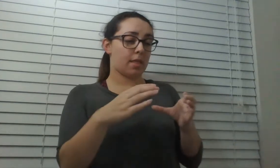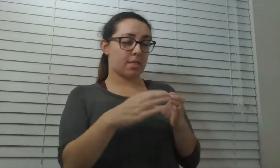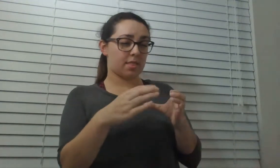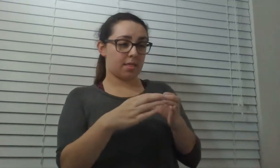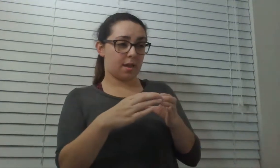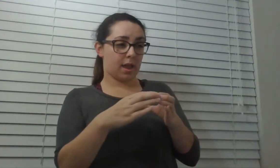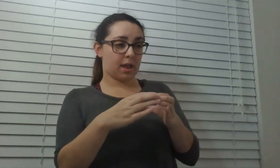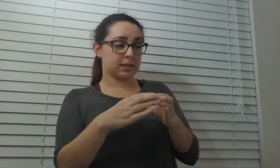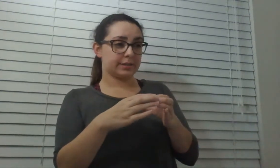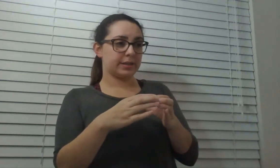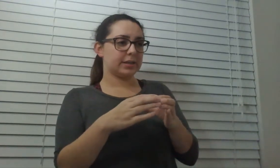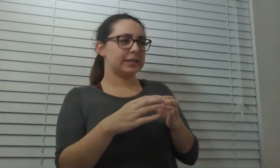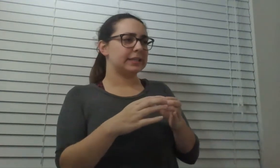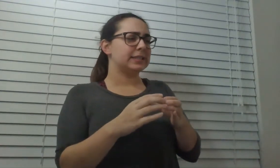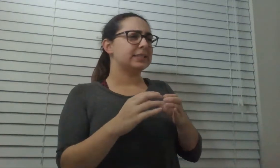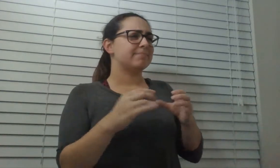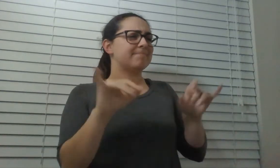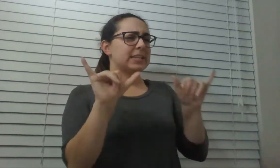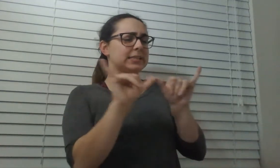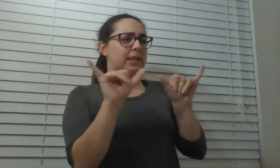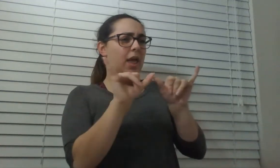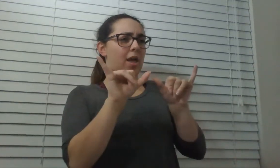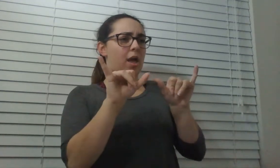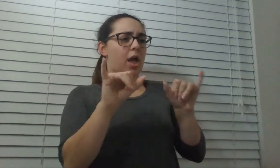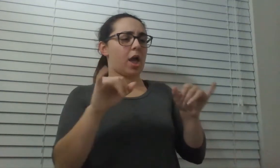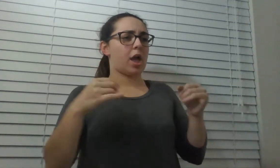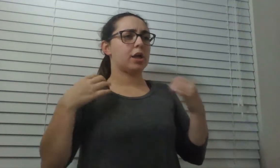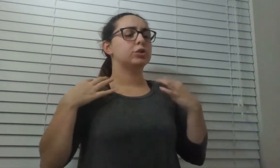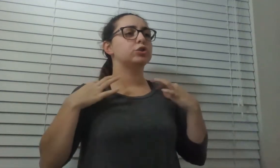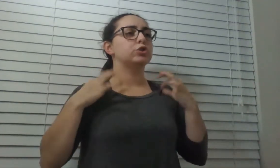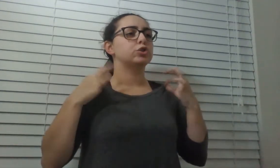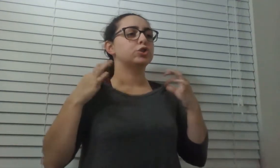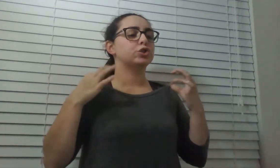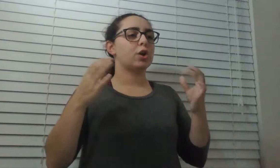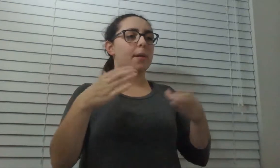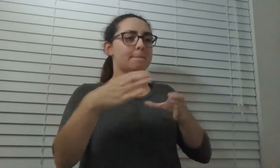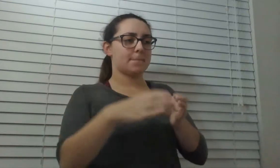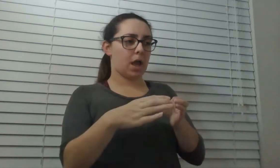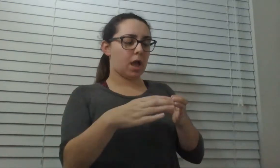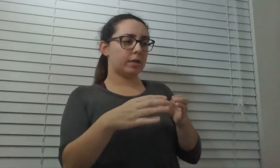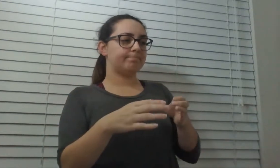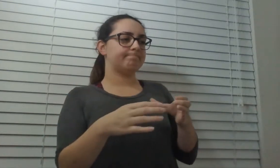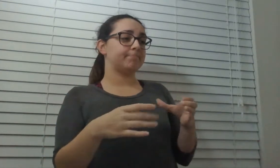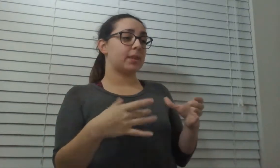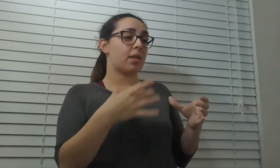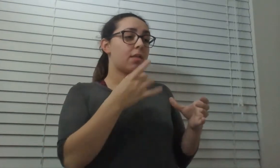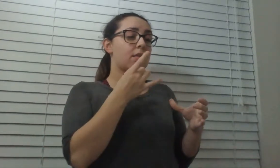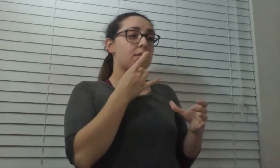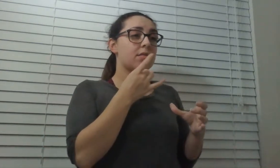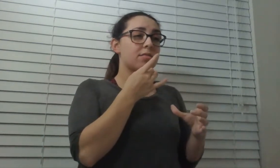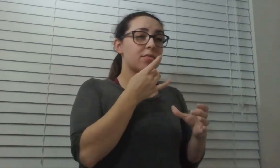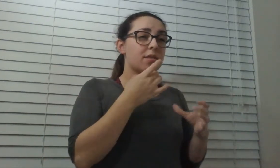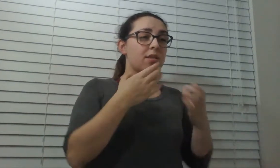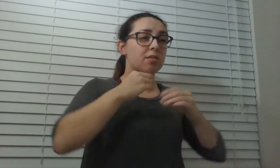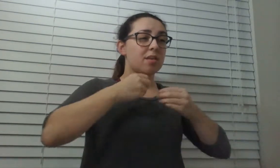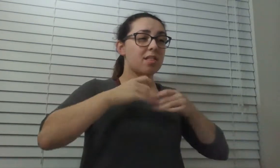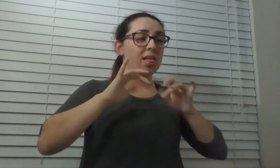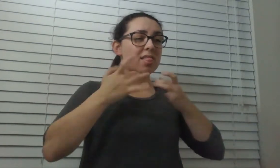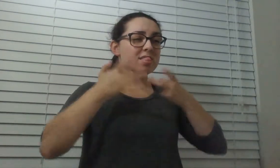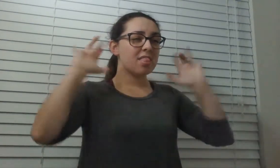shirt box. It's made out of maple, very light in color, very delicate. And he keeps his most treasured objects in it. One